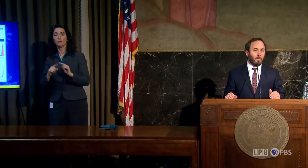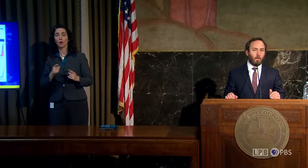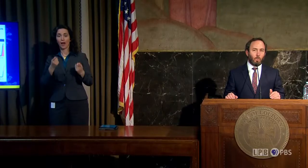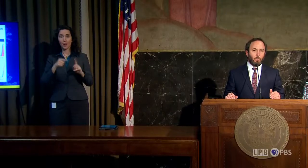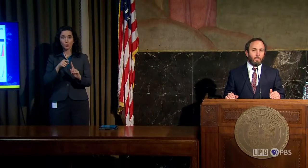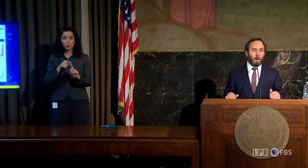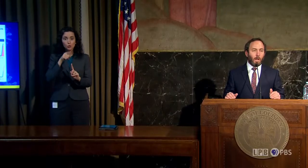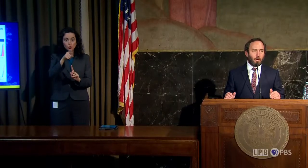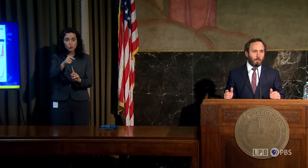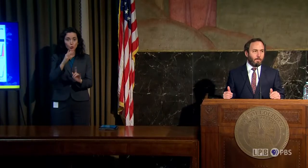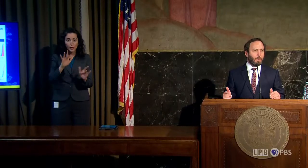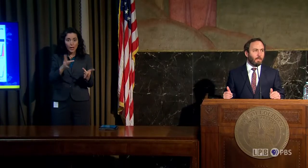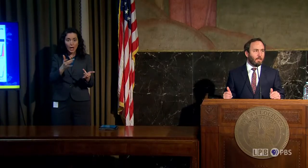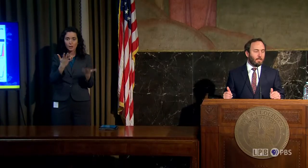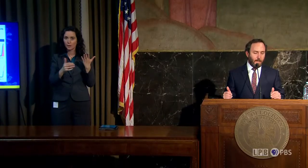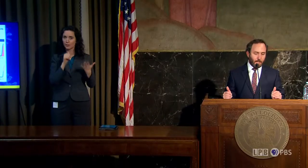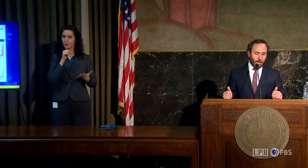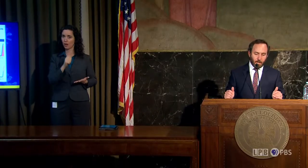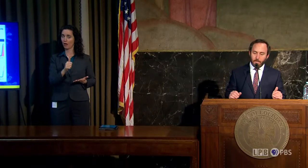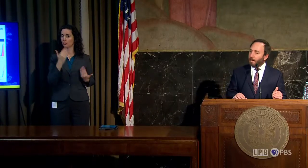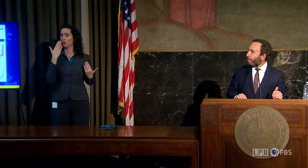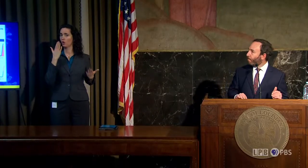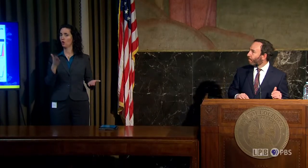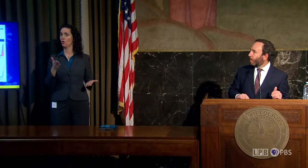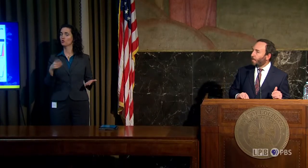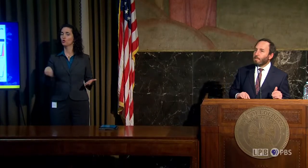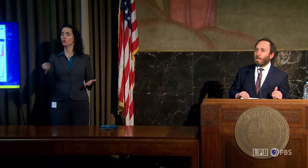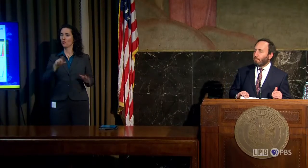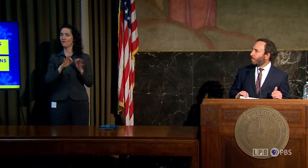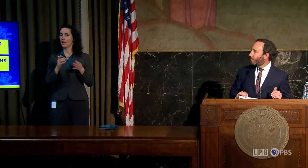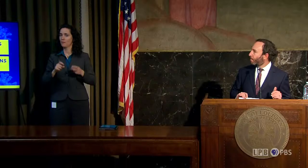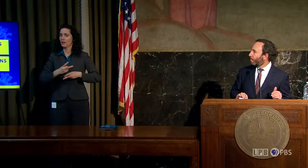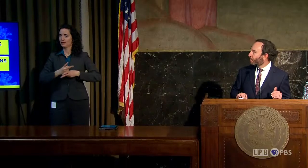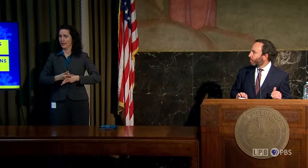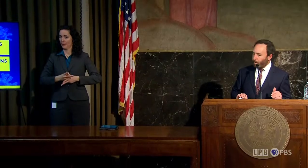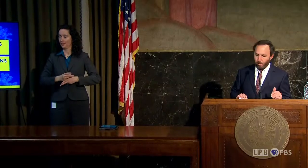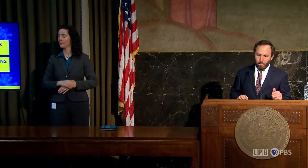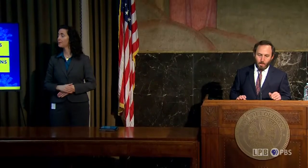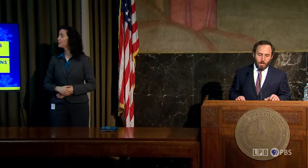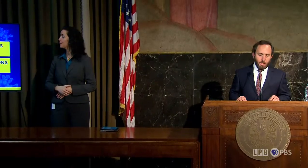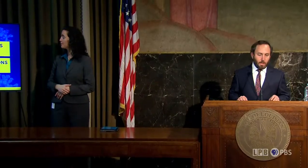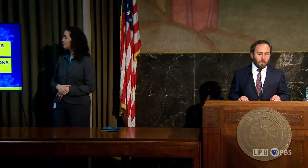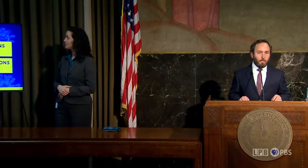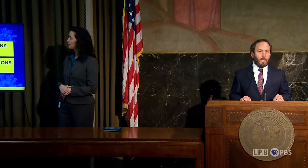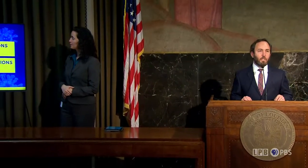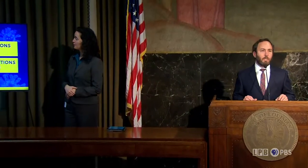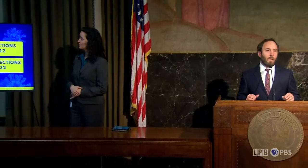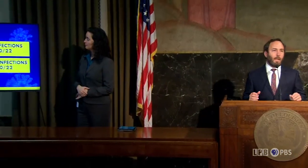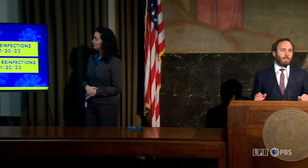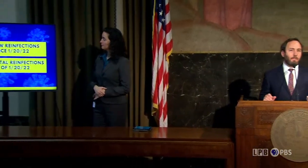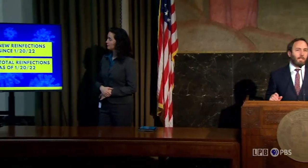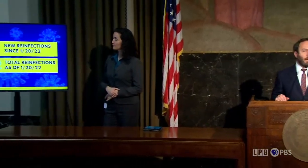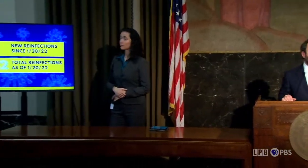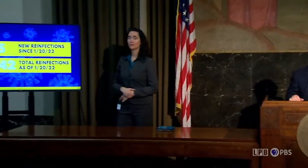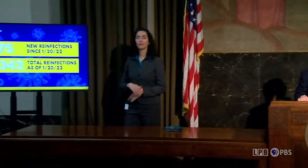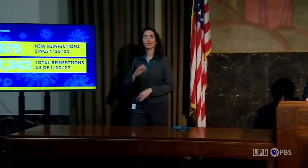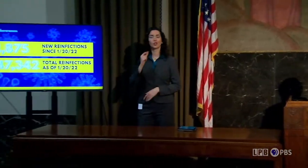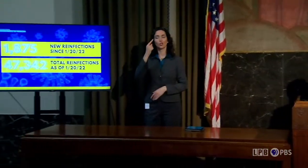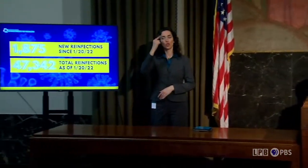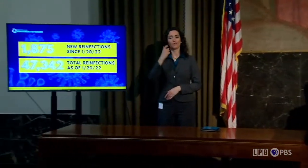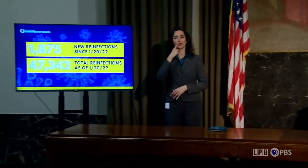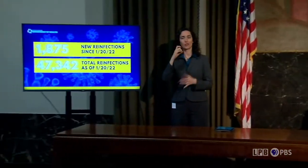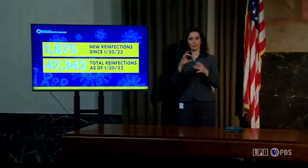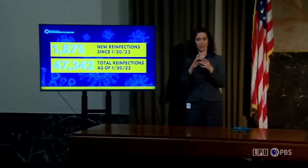Omicron will be mild, and families need to take stock of that. Next slide, please. As the governor mentioned, as of